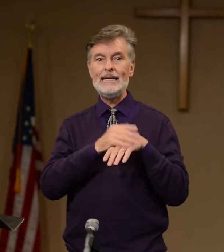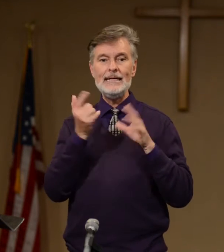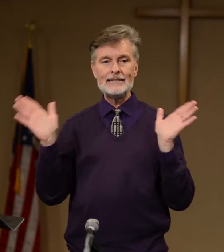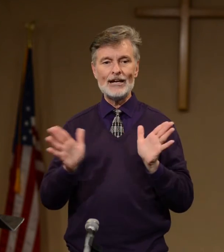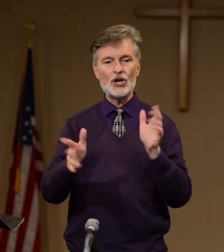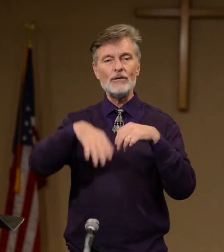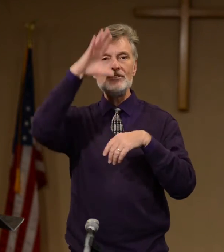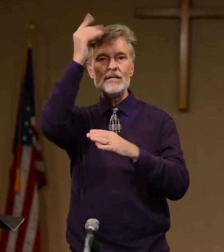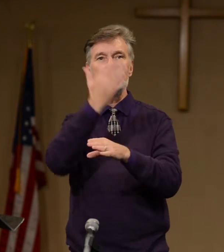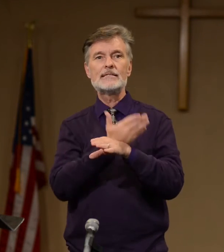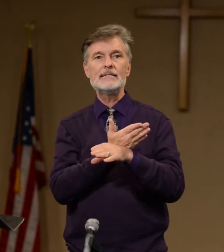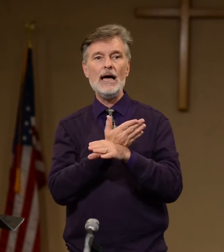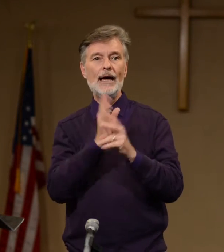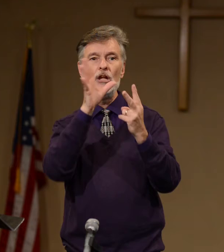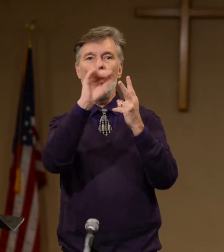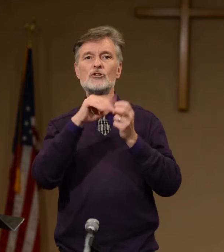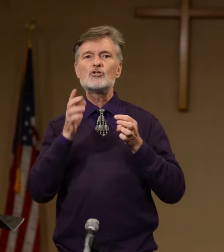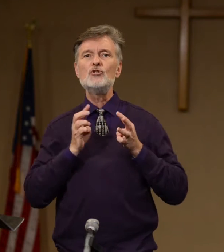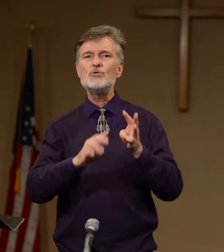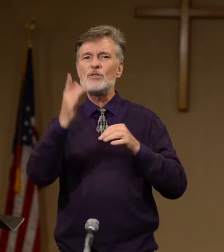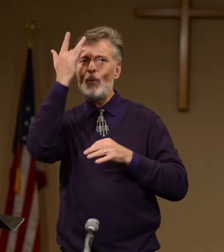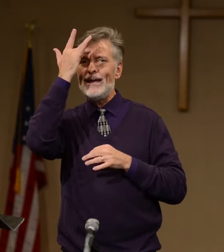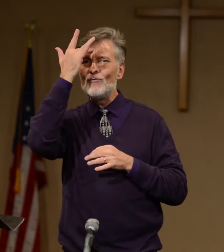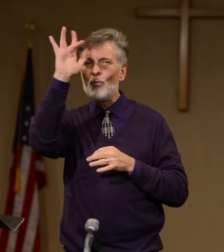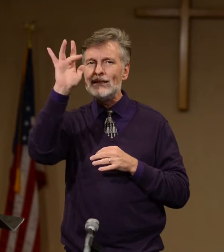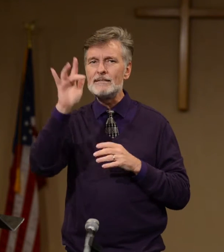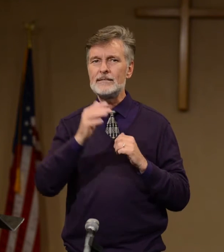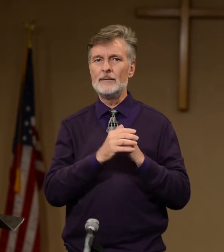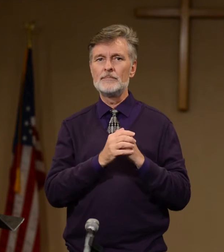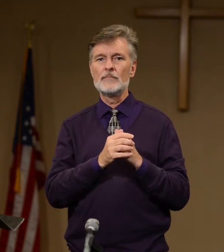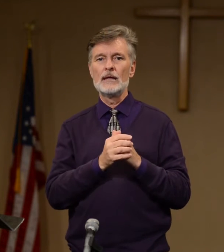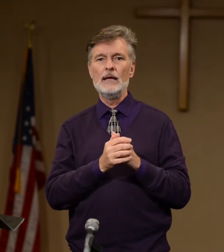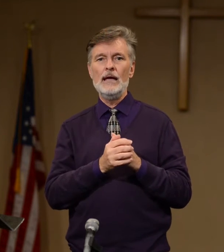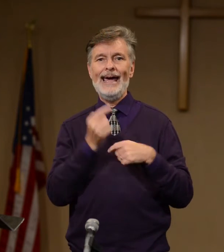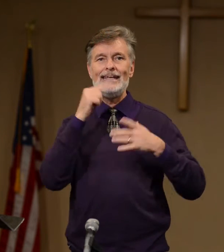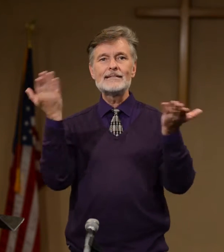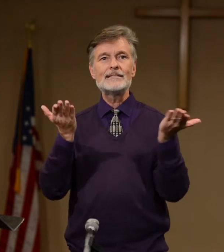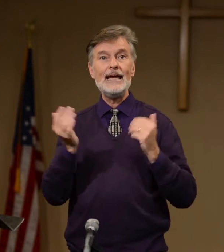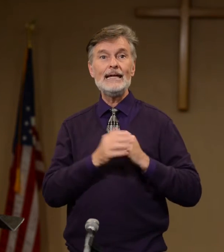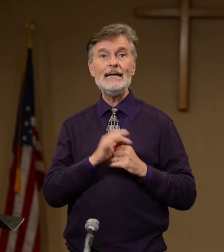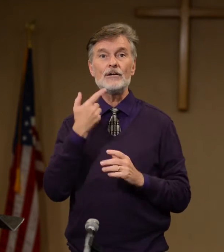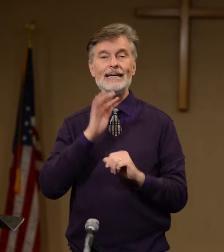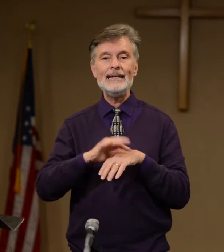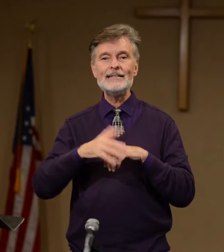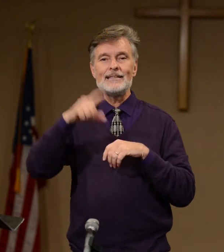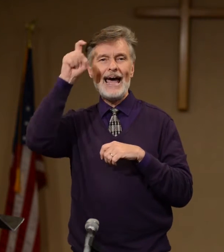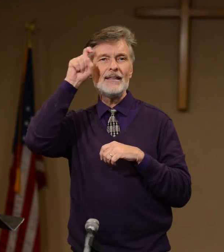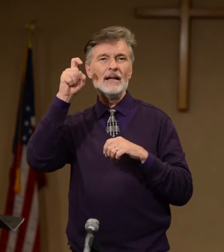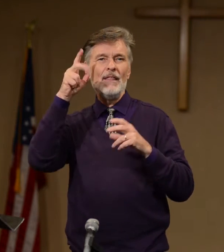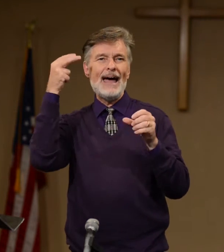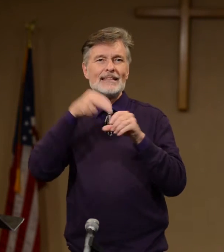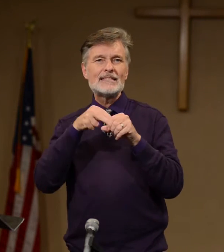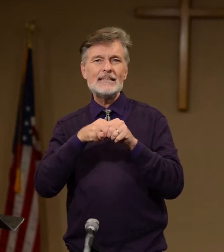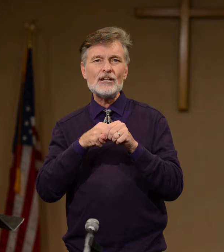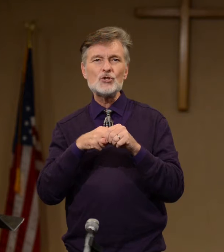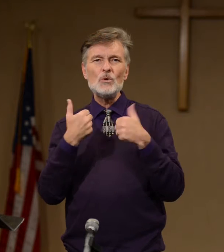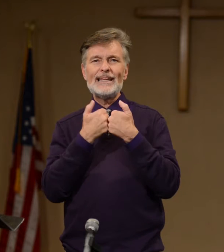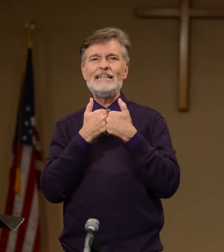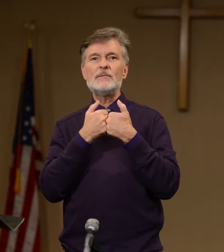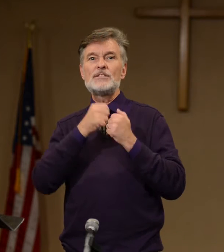is encouraging his son to choose the way of wisdom. And he is saying here, it is that sexual intimacy